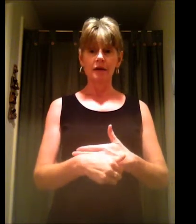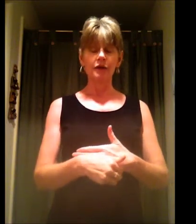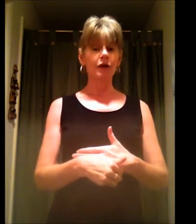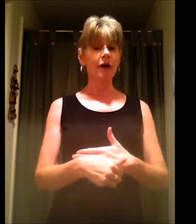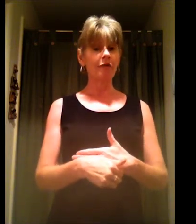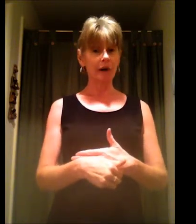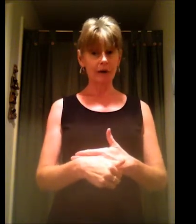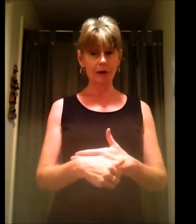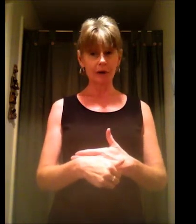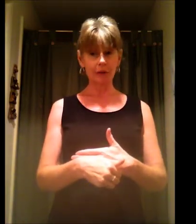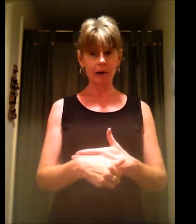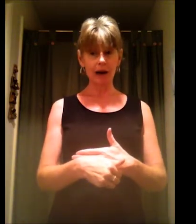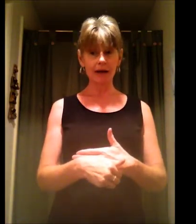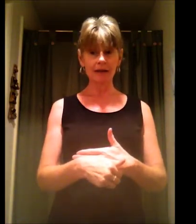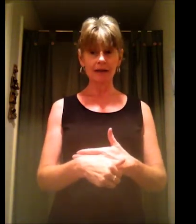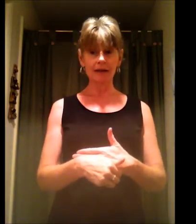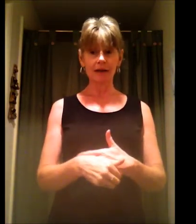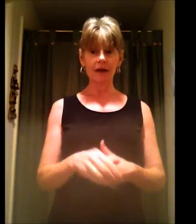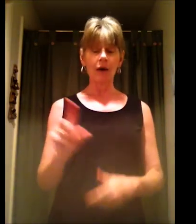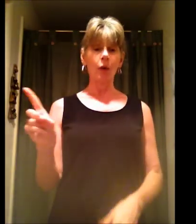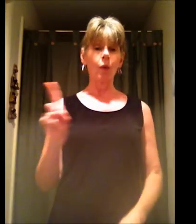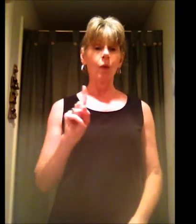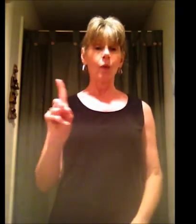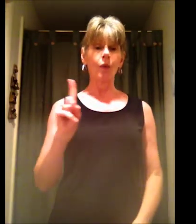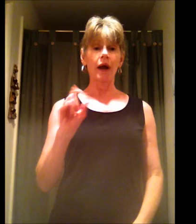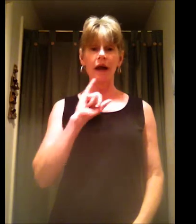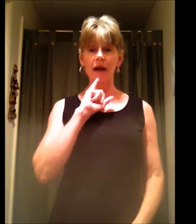do you have butter on your bread?